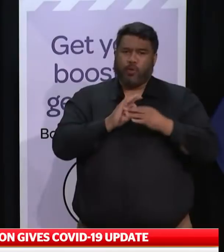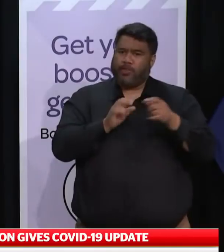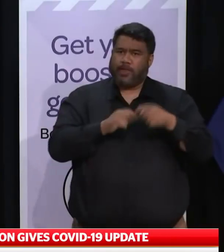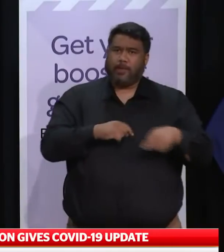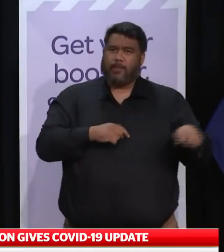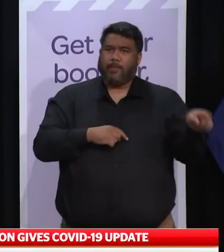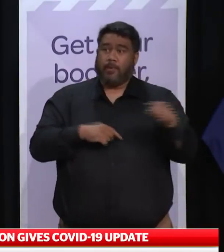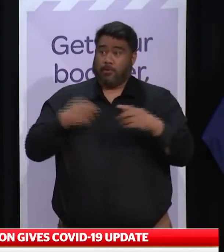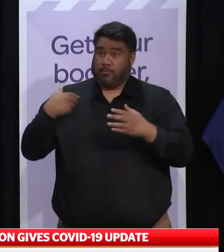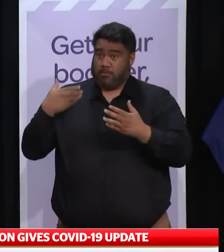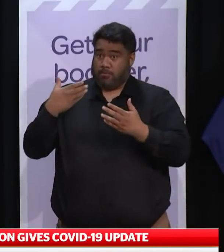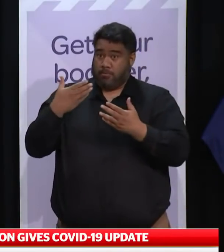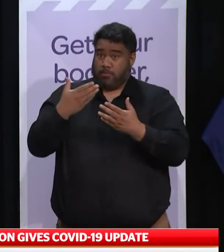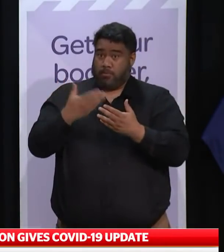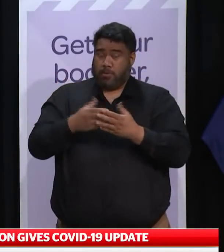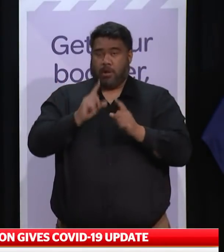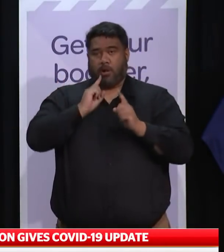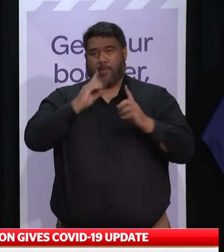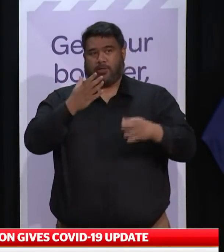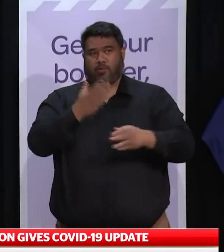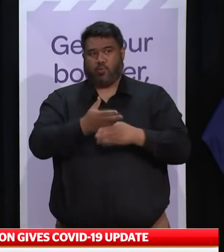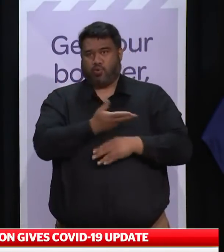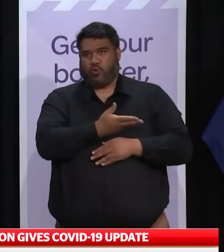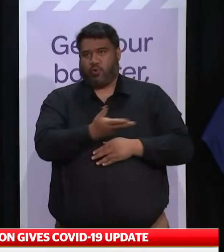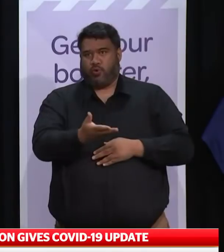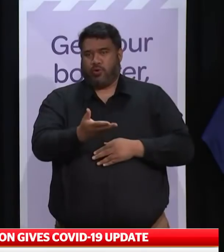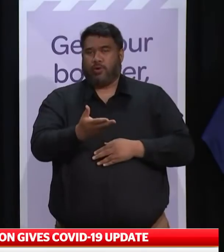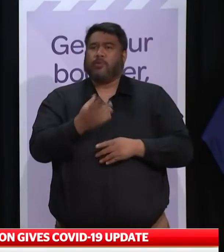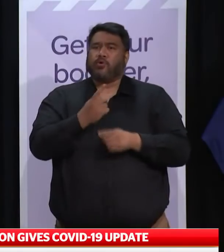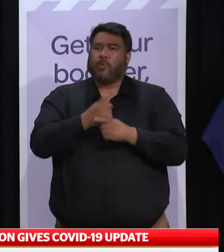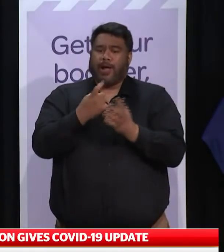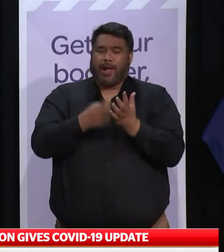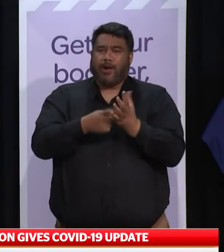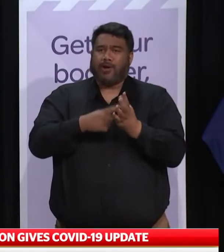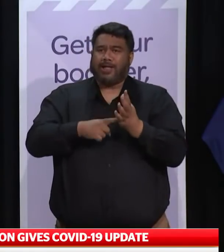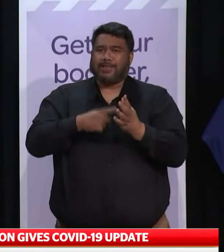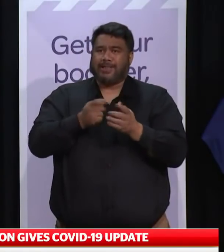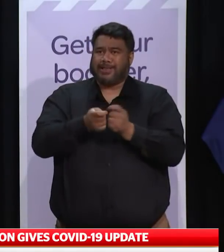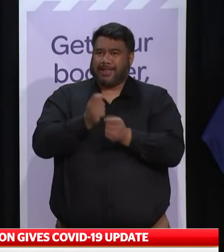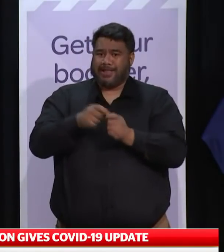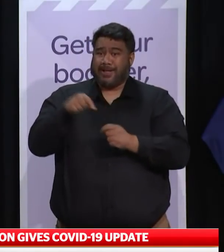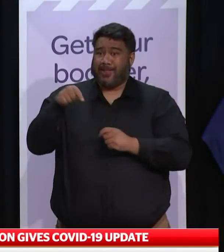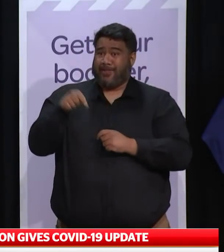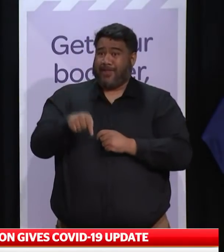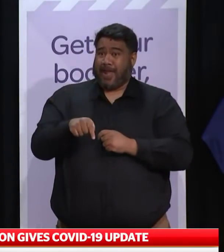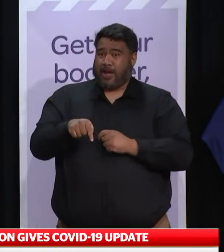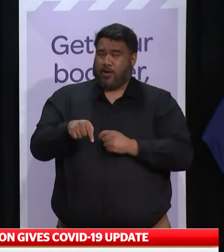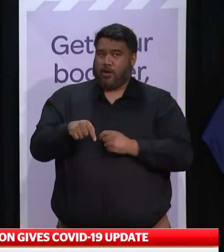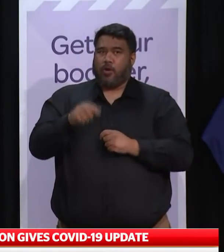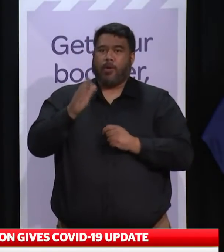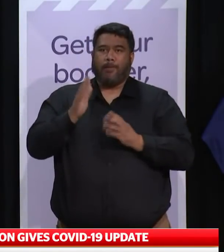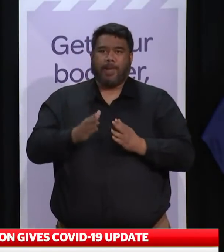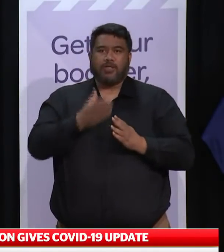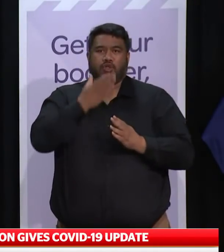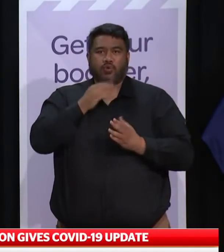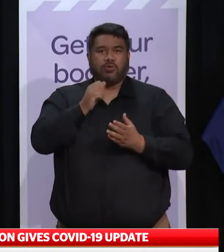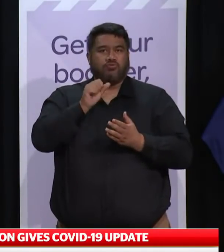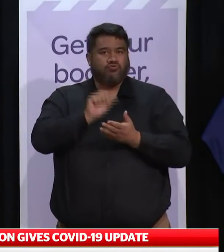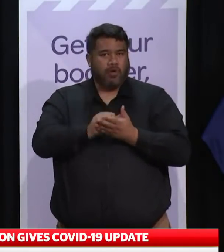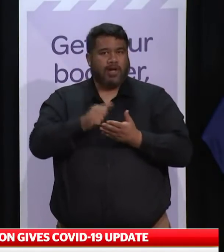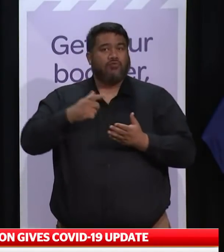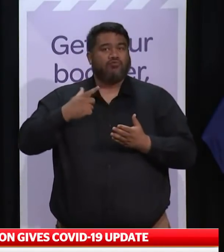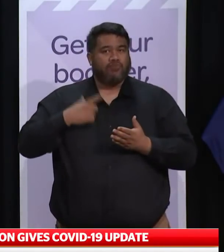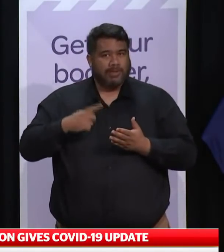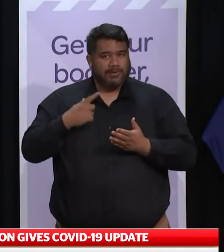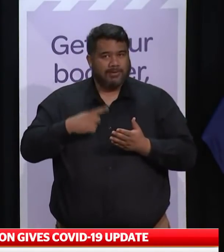through COVID-19. The role of rapid antigen testing we have to be careful about what it's for. And for us at this stage in